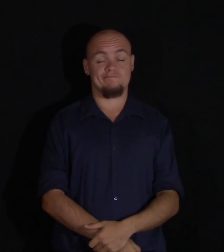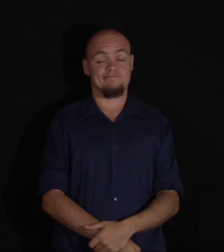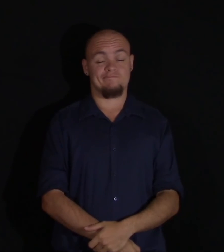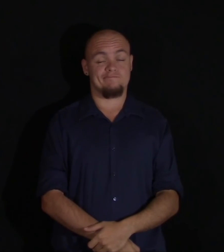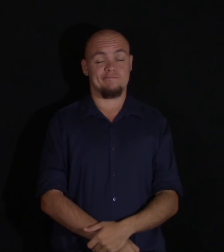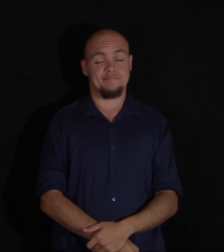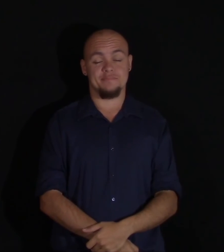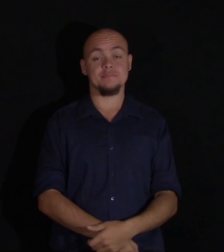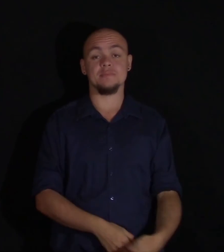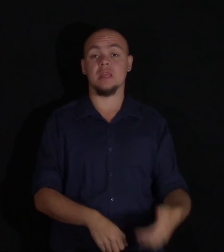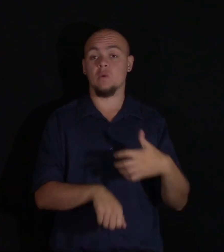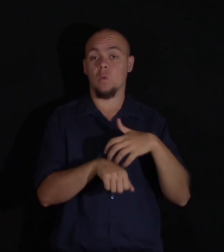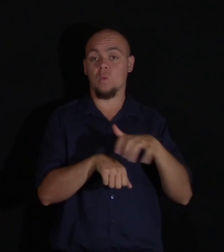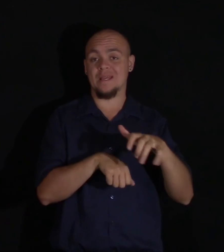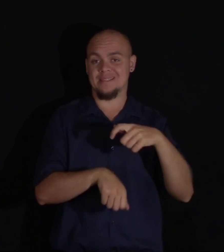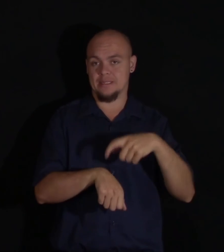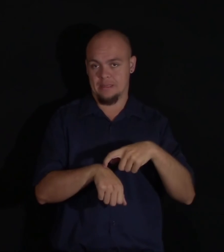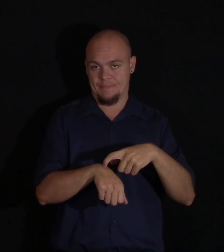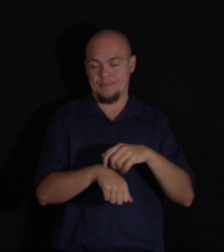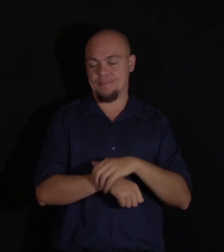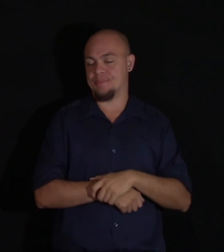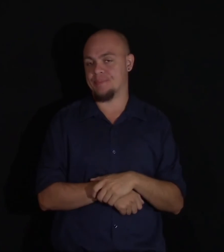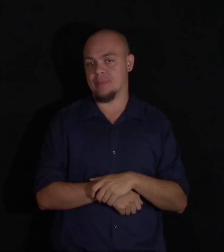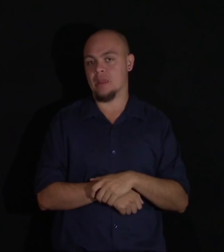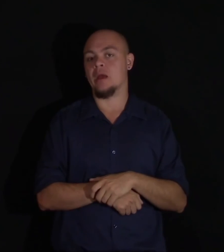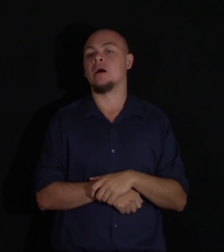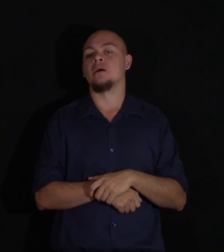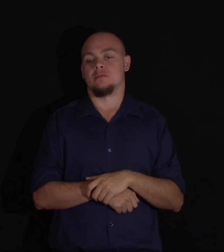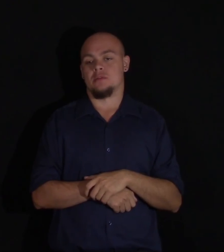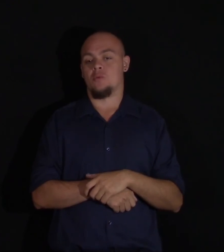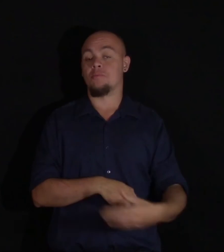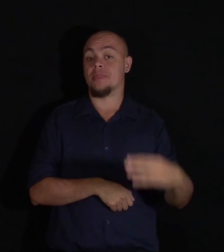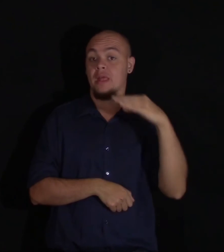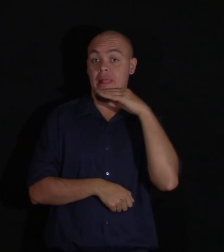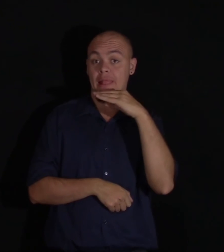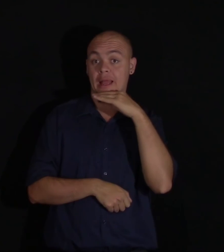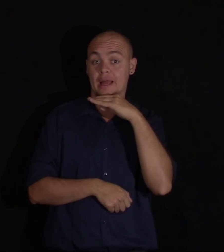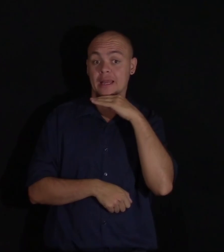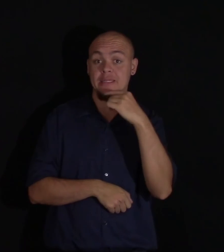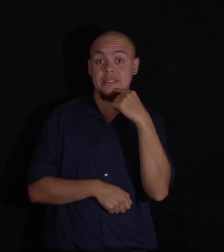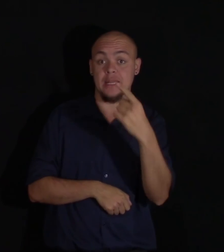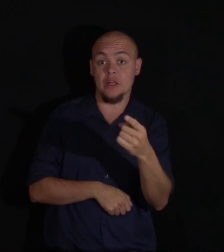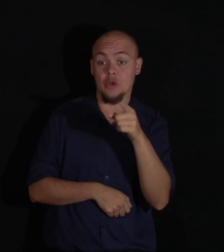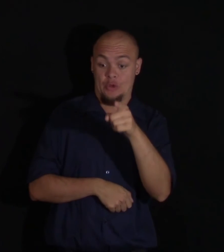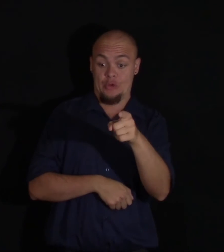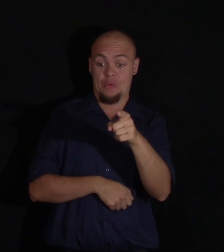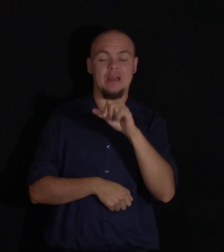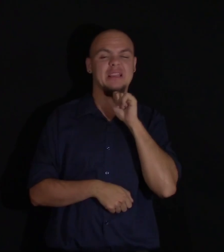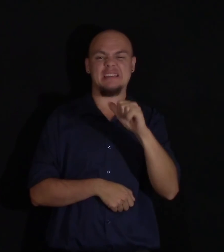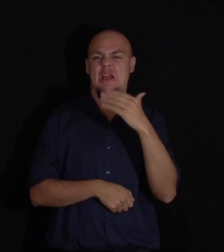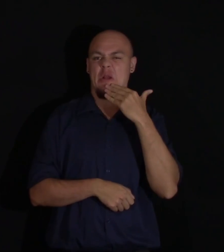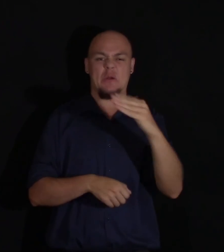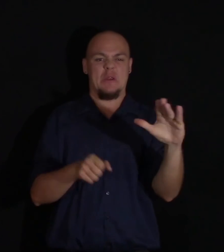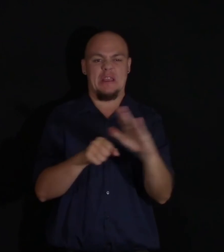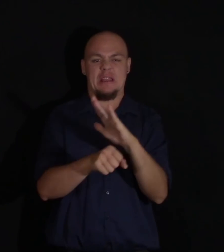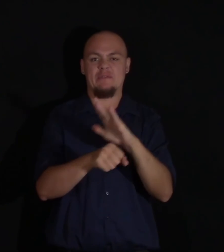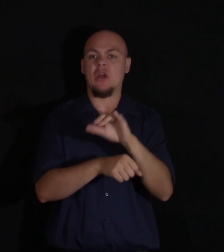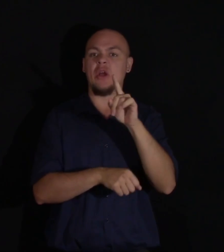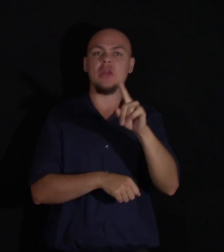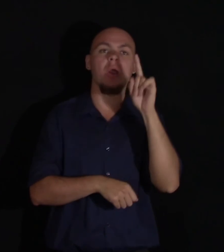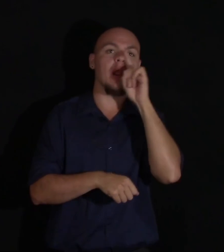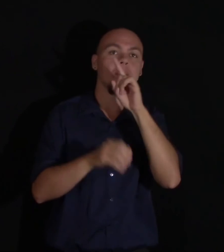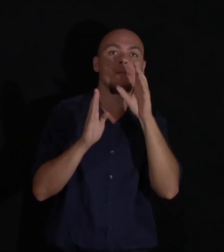So what lie is telling you that you're not good enough, that you're an imposter, that you're a